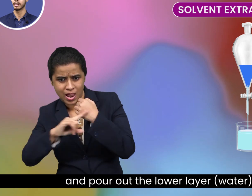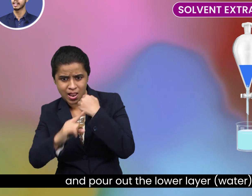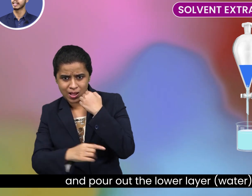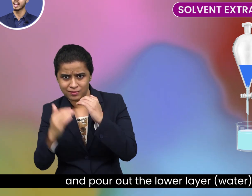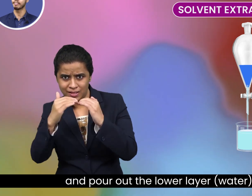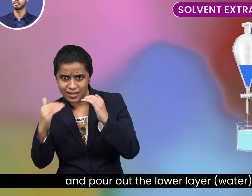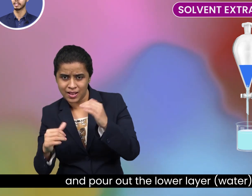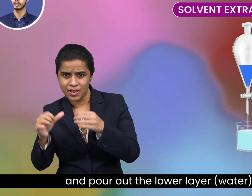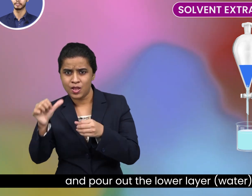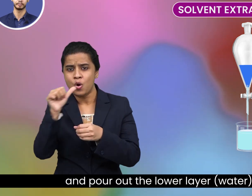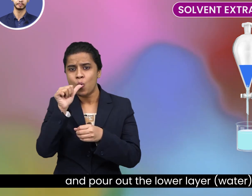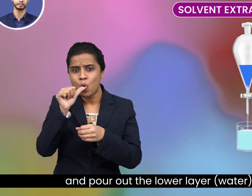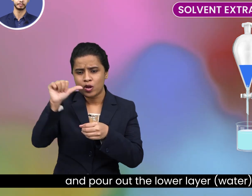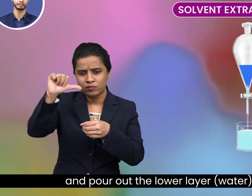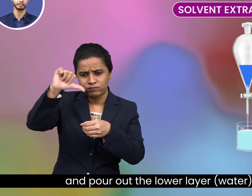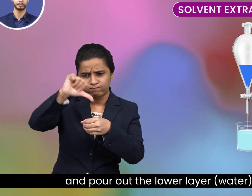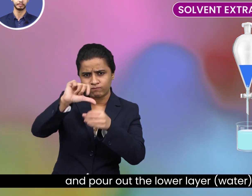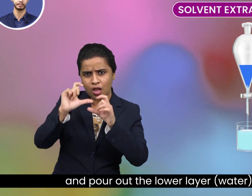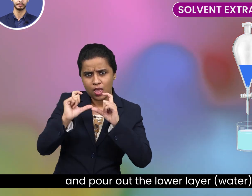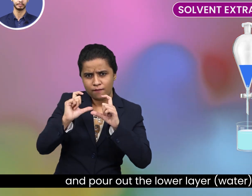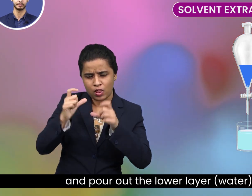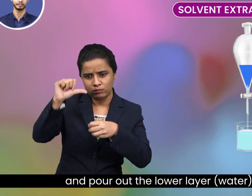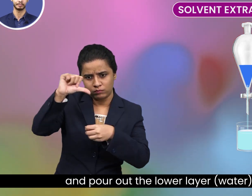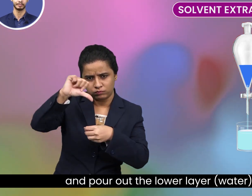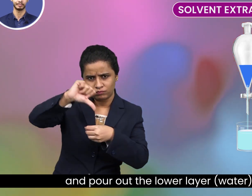water carefully.